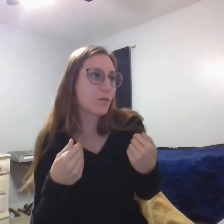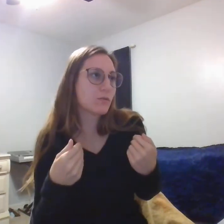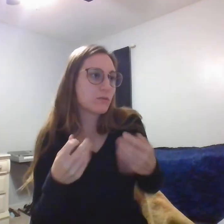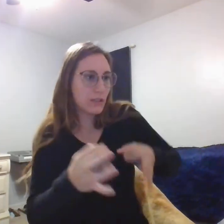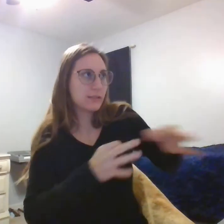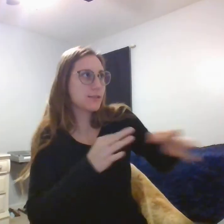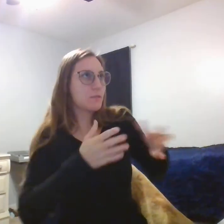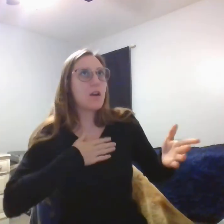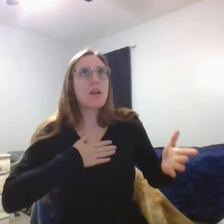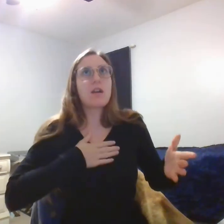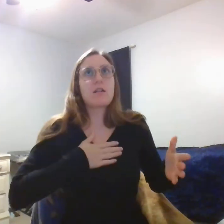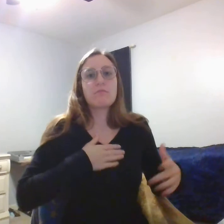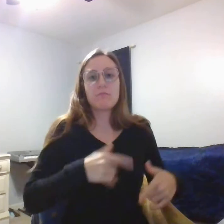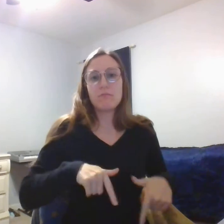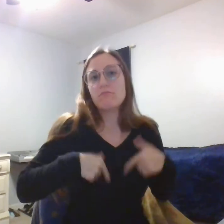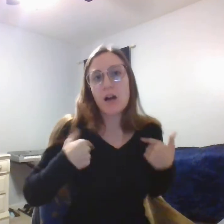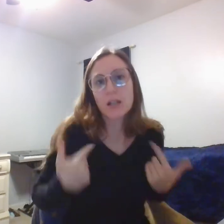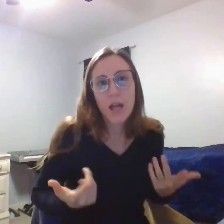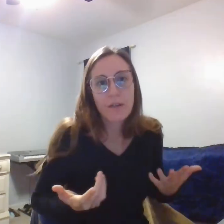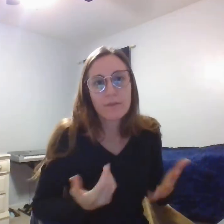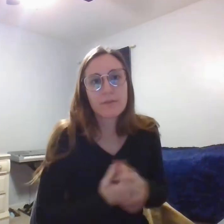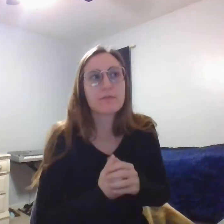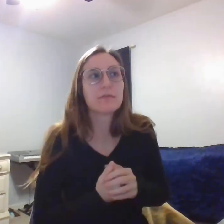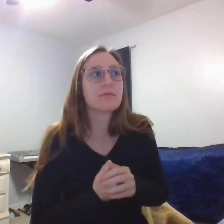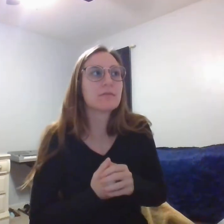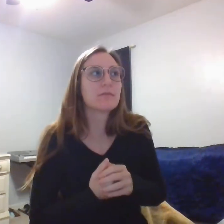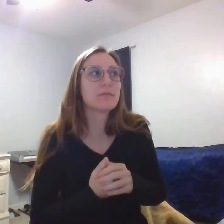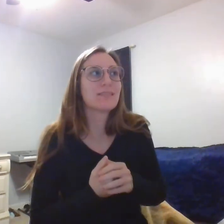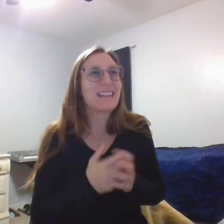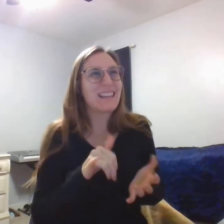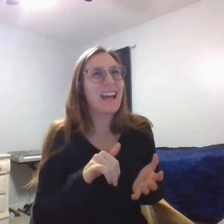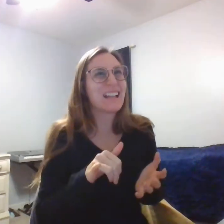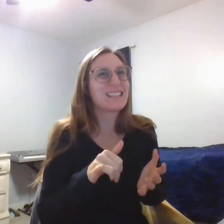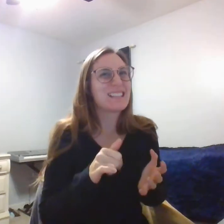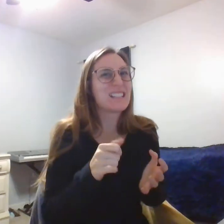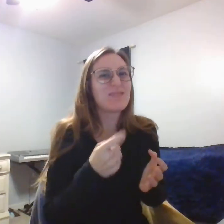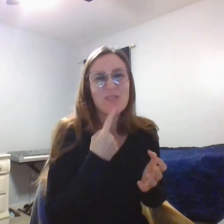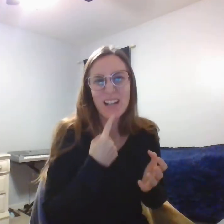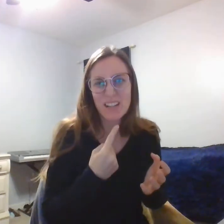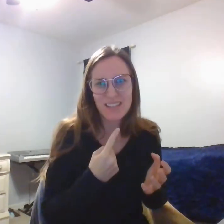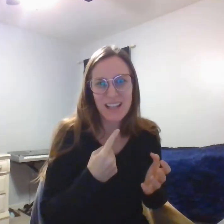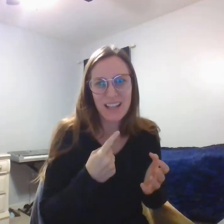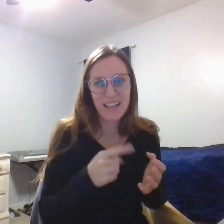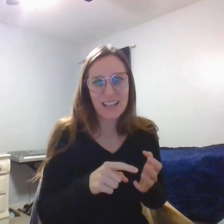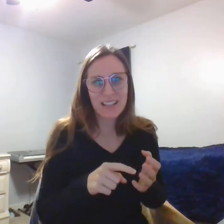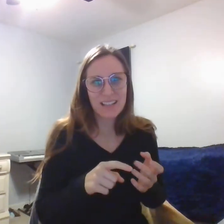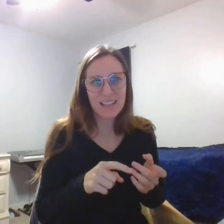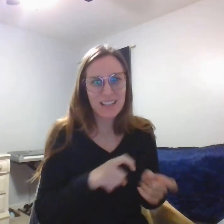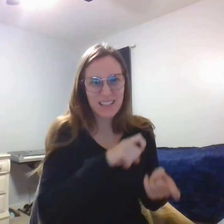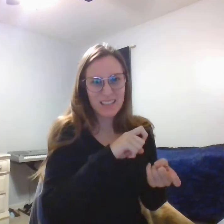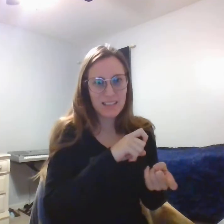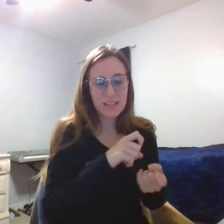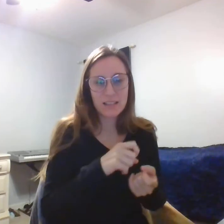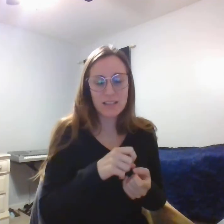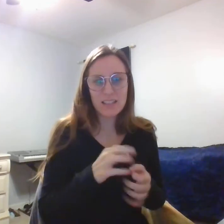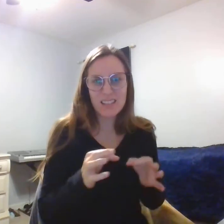everything that you don't already know about my life, which is kind of what I was saying about it being like a weird shift. It's like how am I doing is relative to like everything